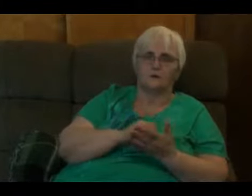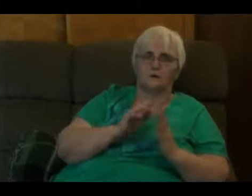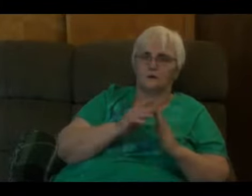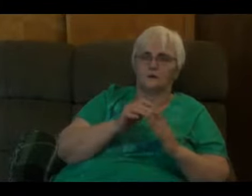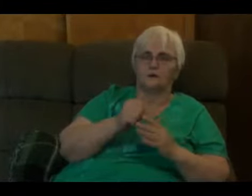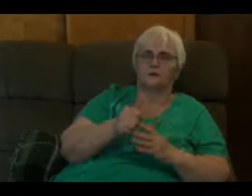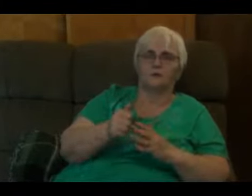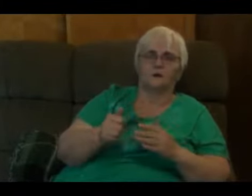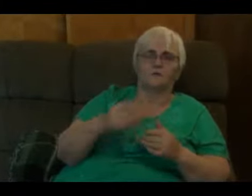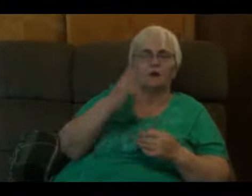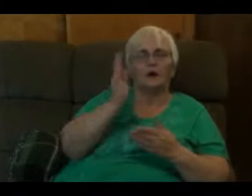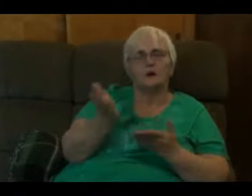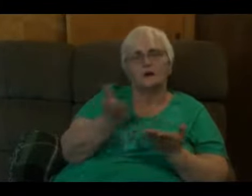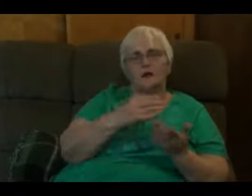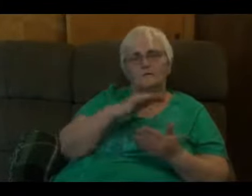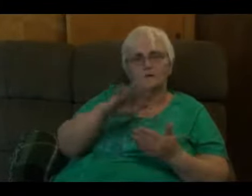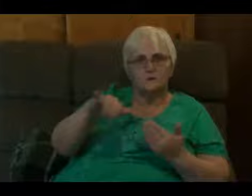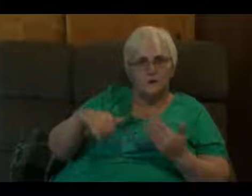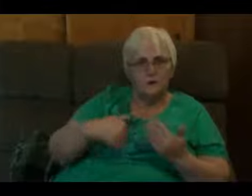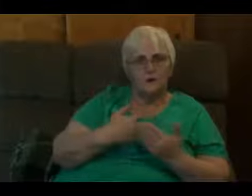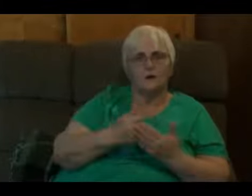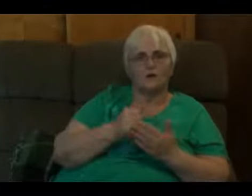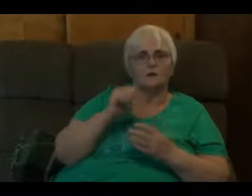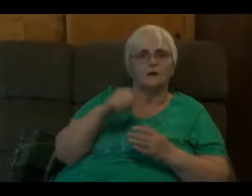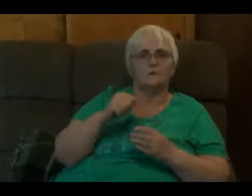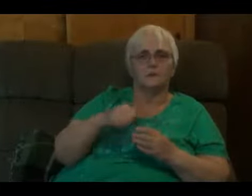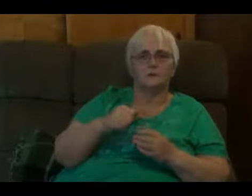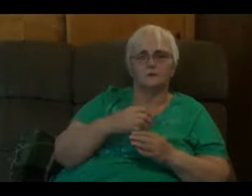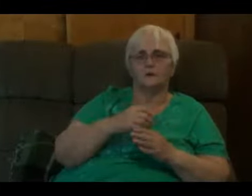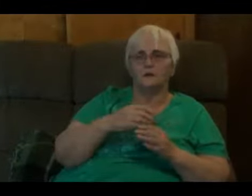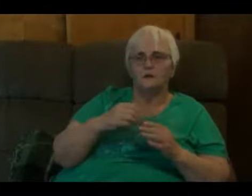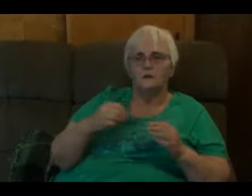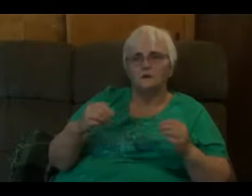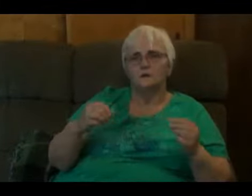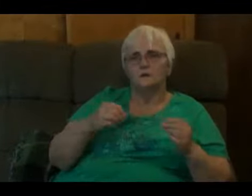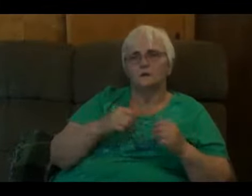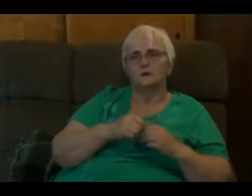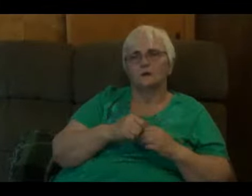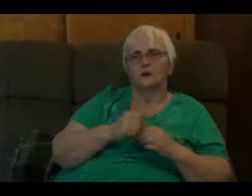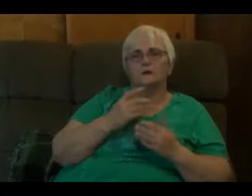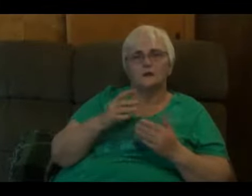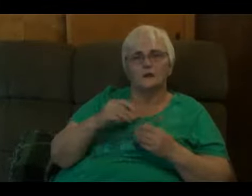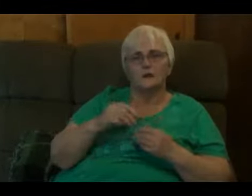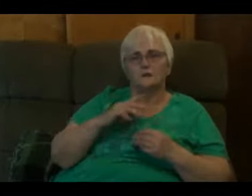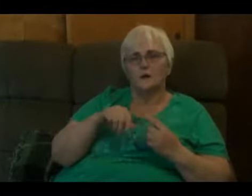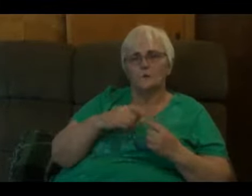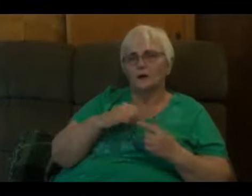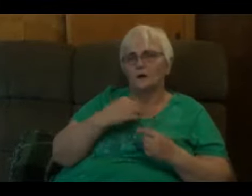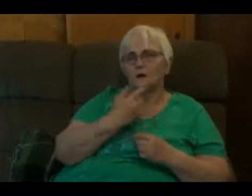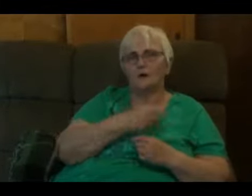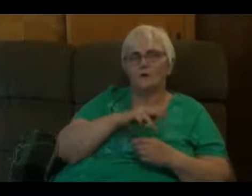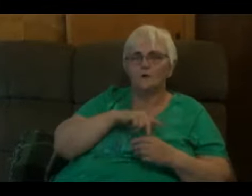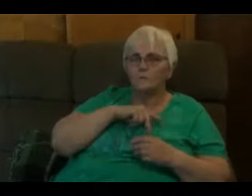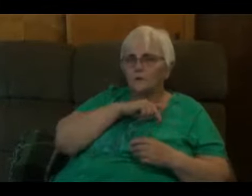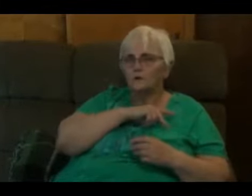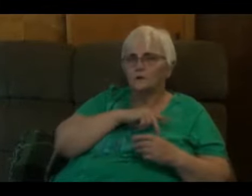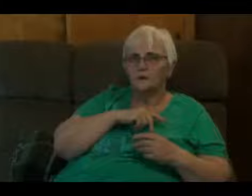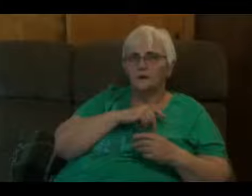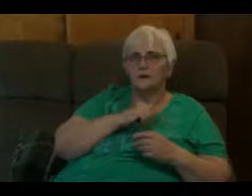Hallelujah. God gave us all abilities and things about our personalities. Now, we share